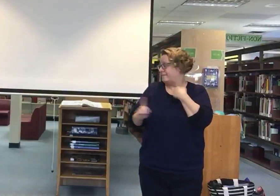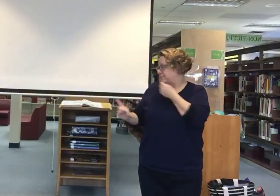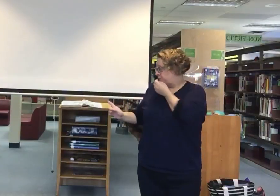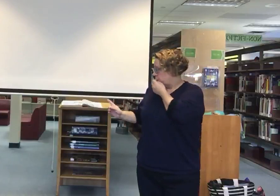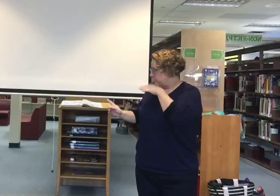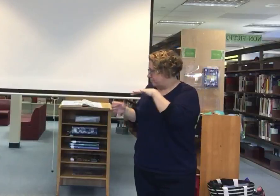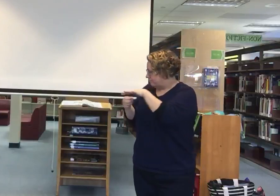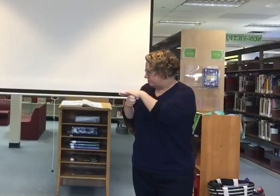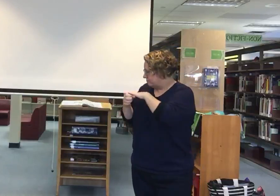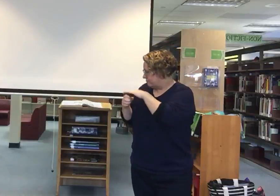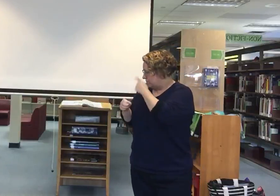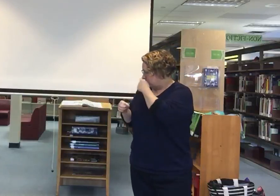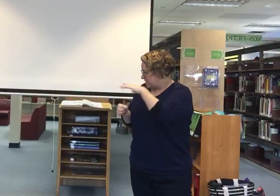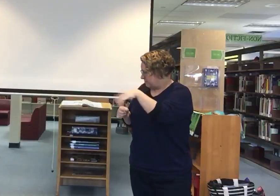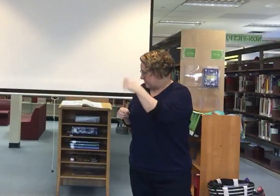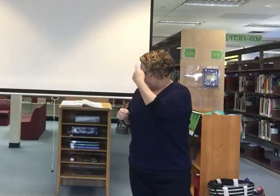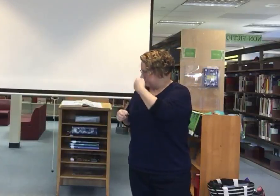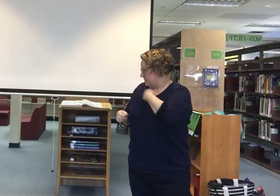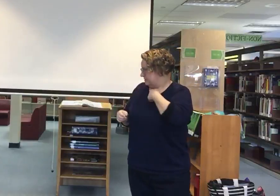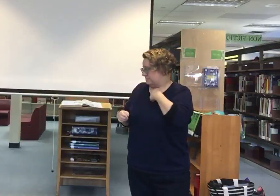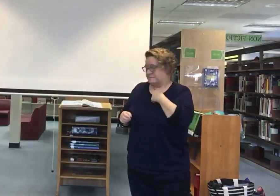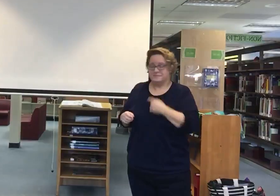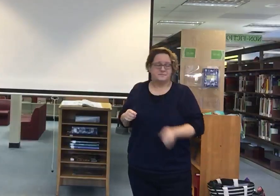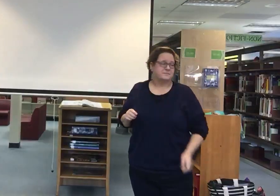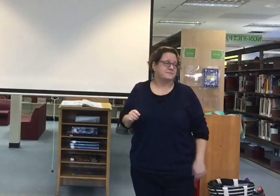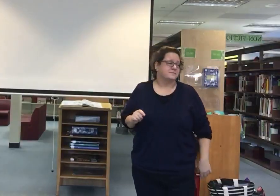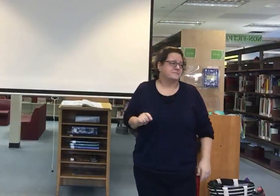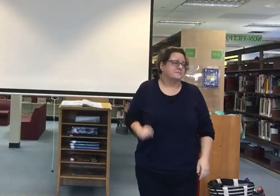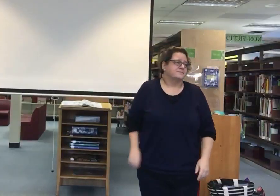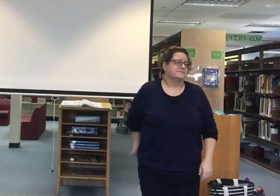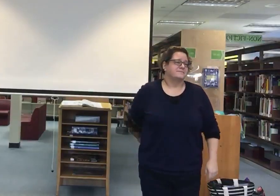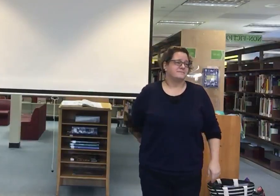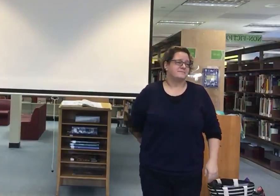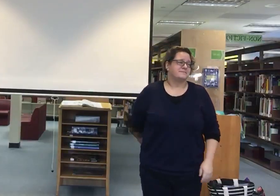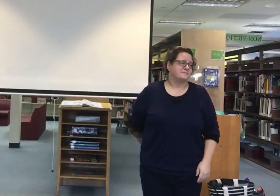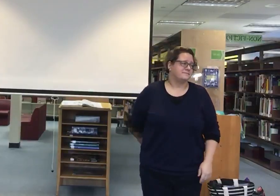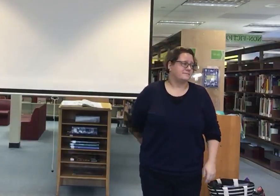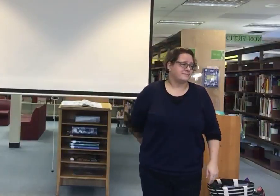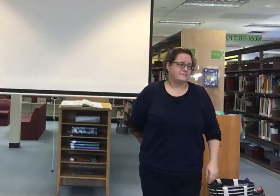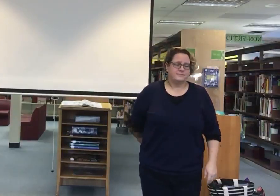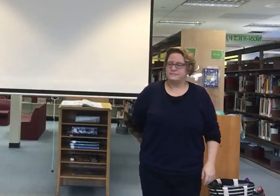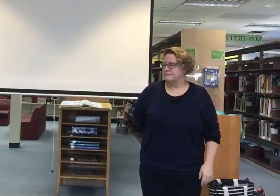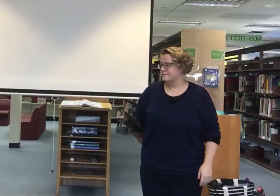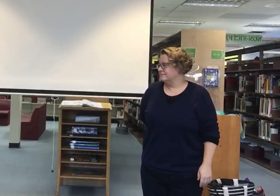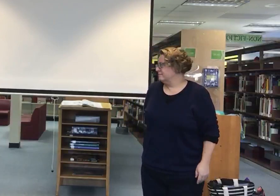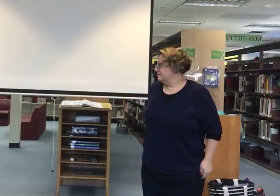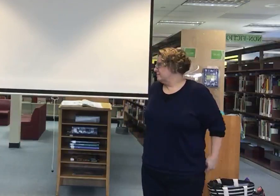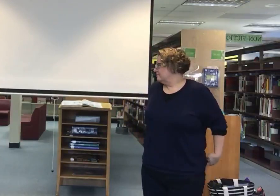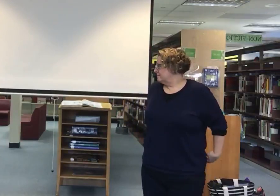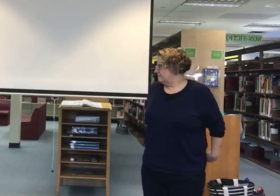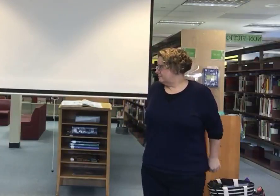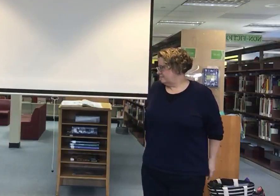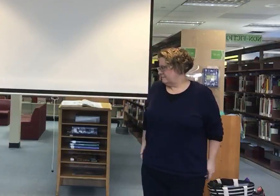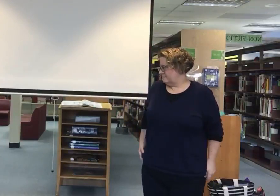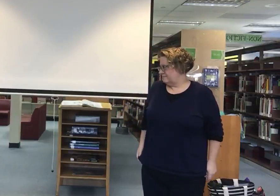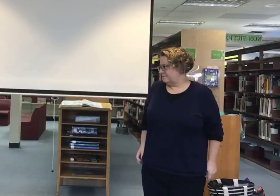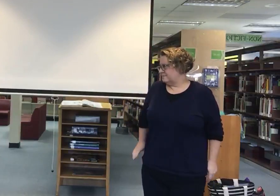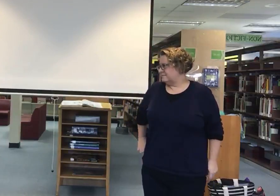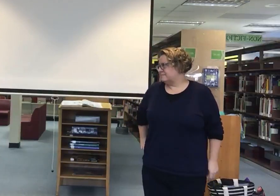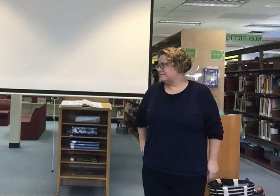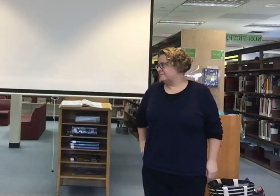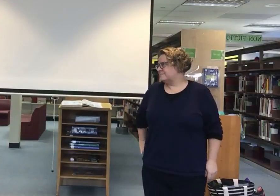Okay. Food. Yep. Like little snacky things. And actually, it might probably just take 2 of